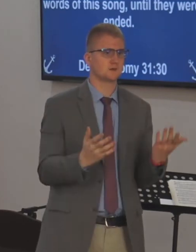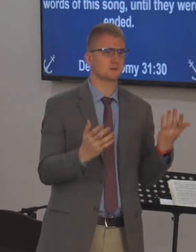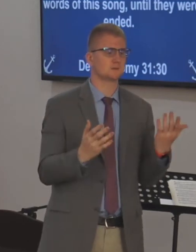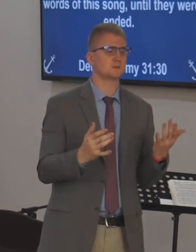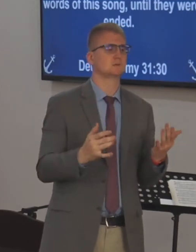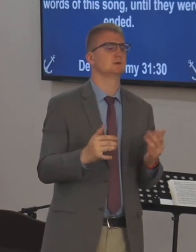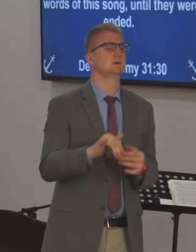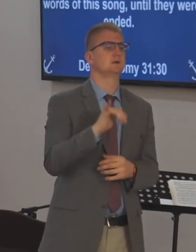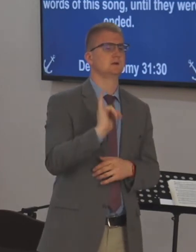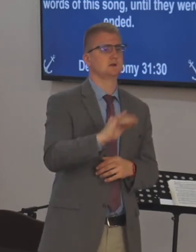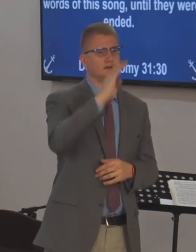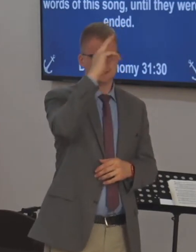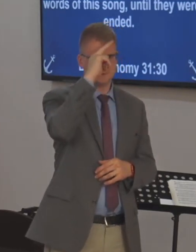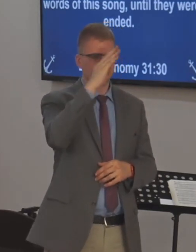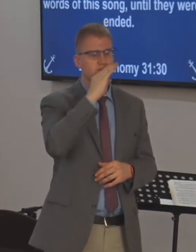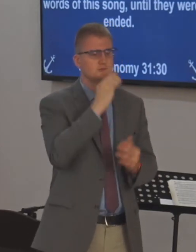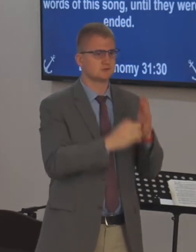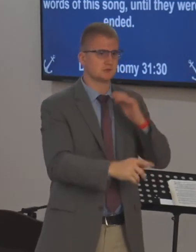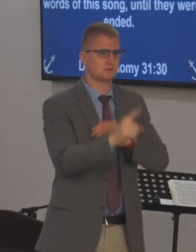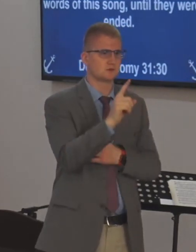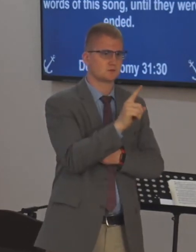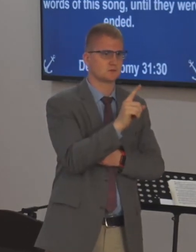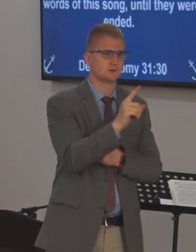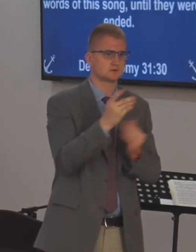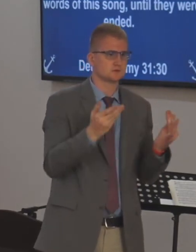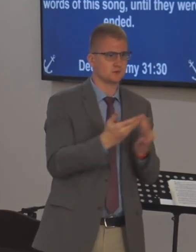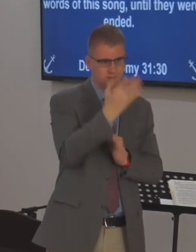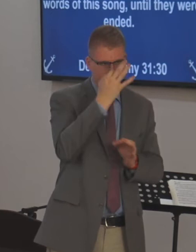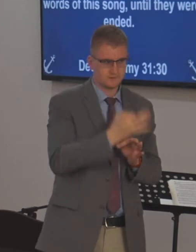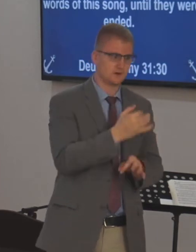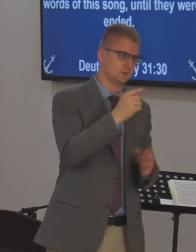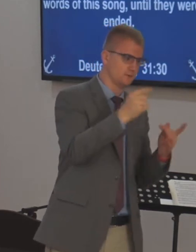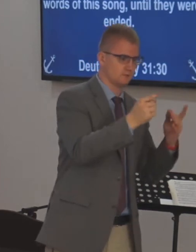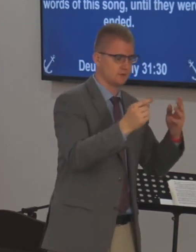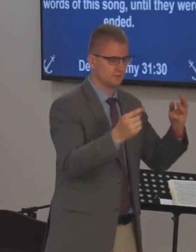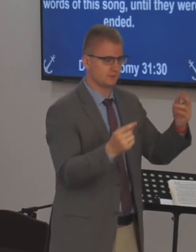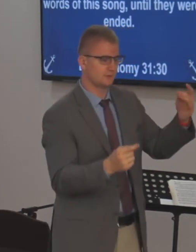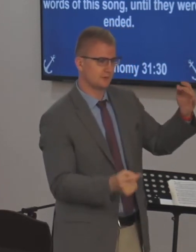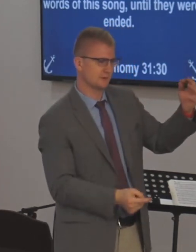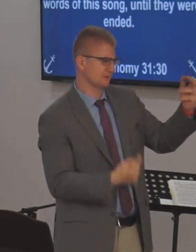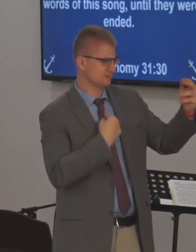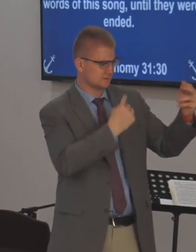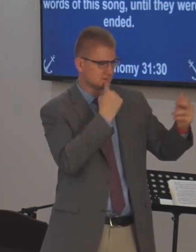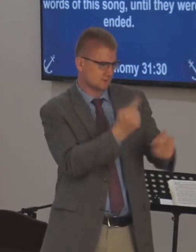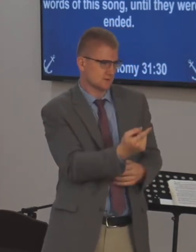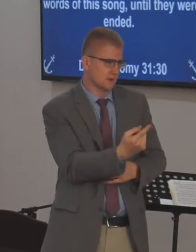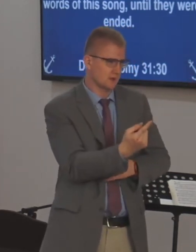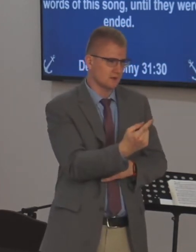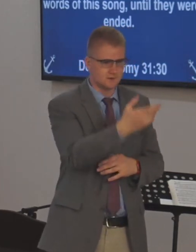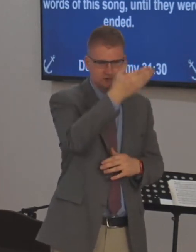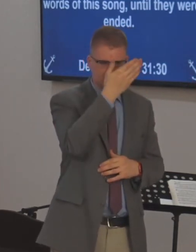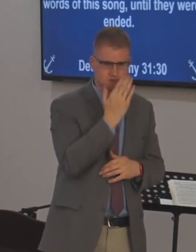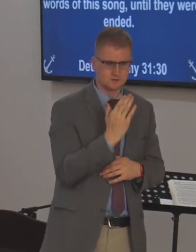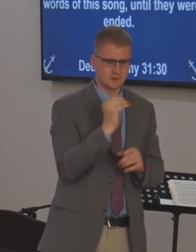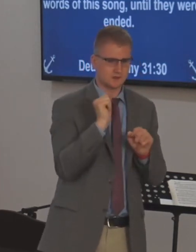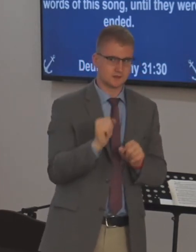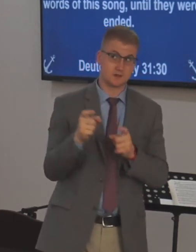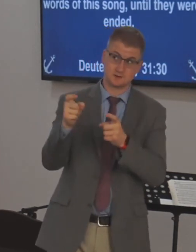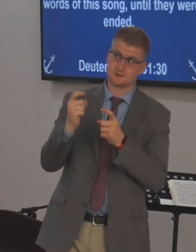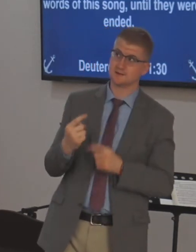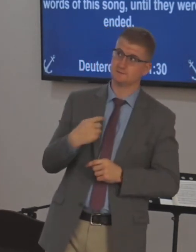chapter 1, and then I hear, by faith this, by faith that, by faith that, I'm saying, do you know, God can give me the